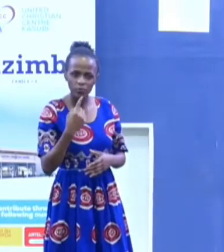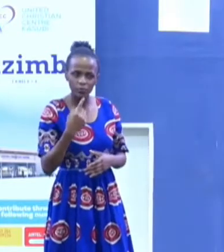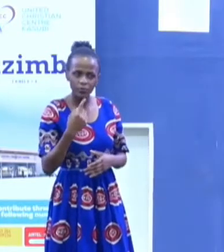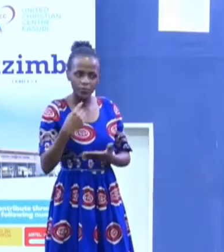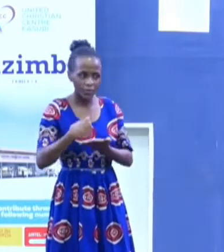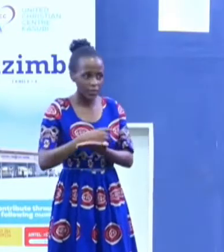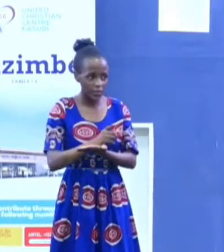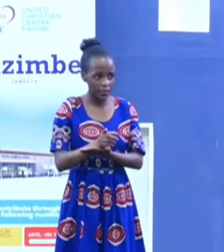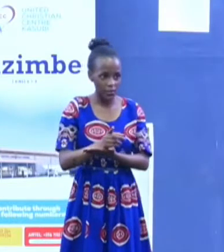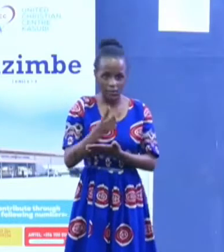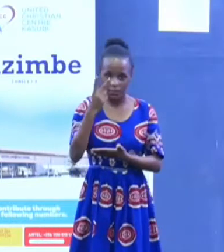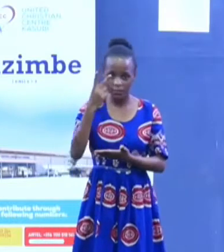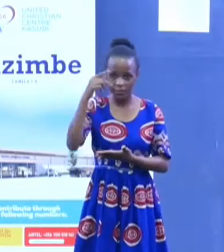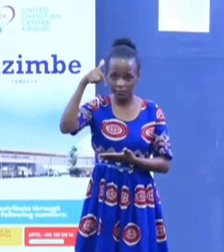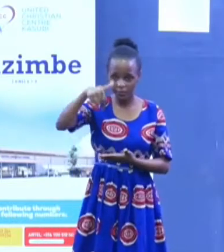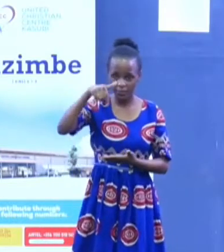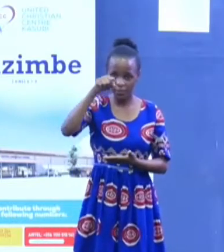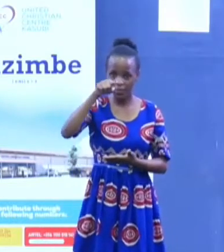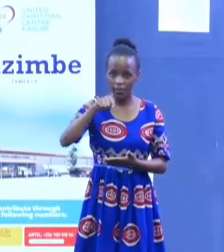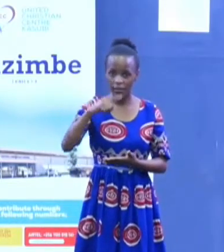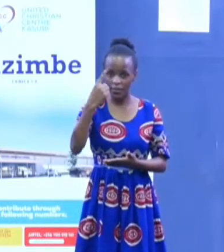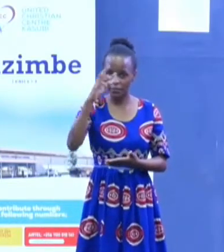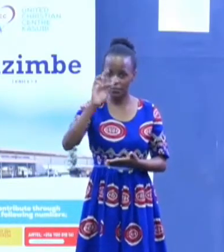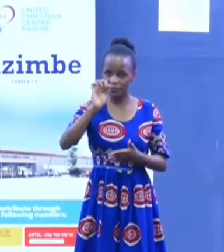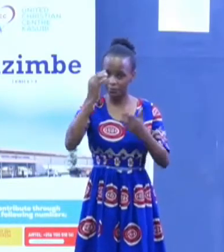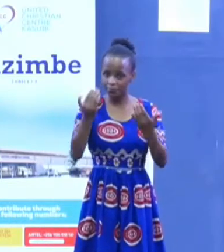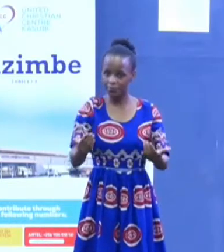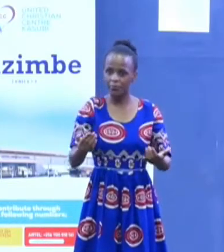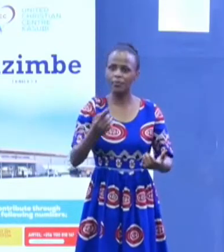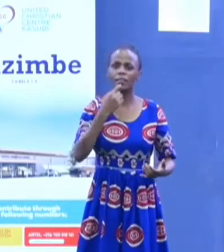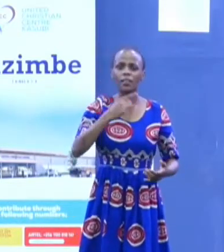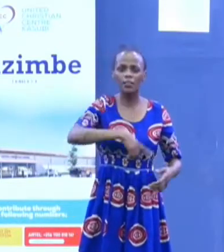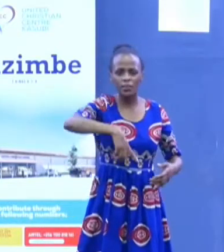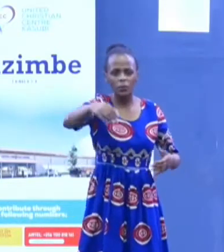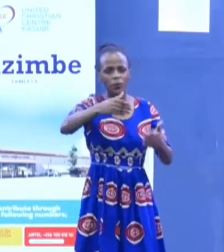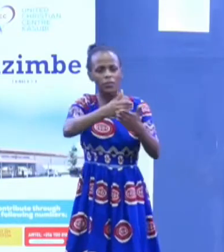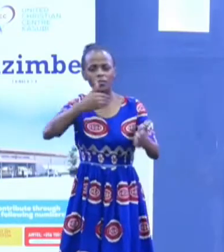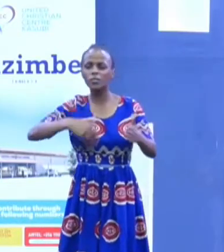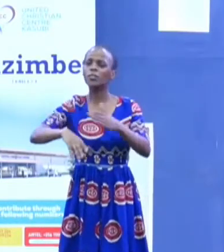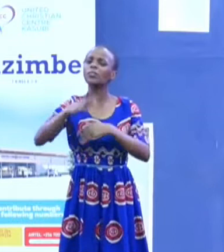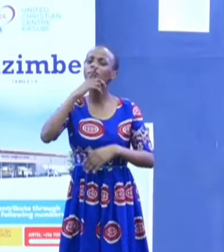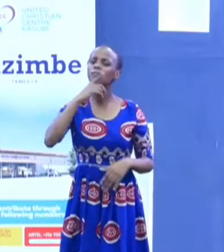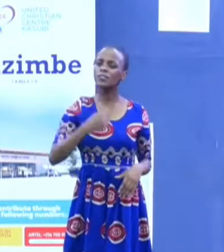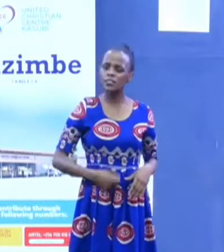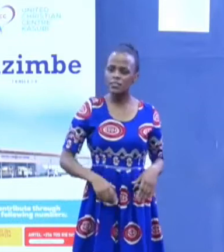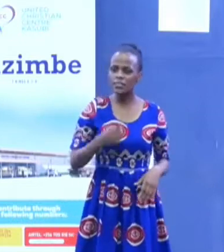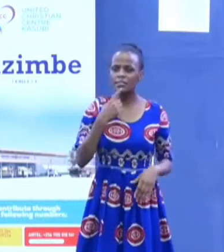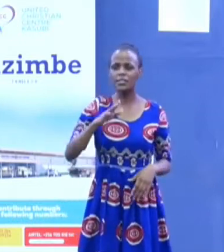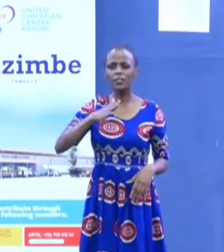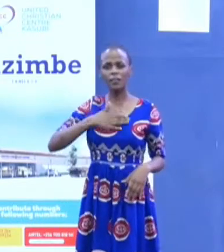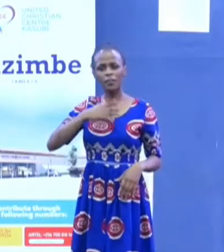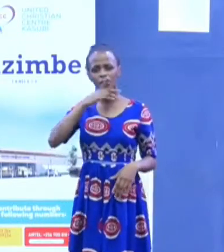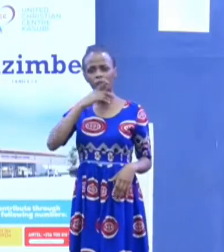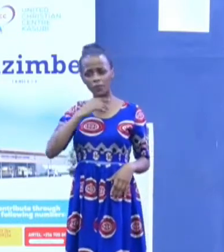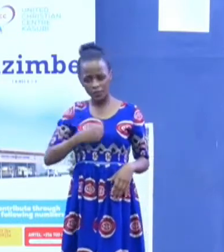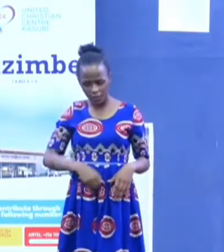We in Genesis chapter 27 verse 18. So he went to his father and said, my father.